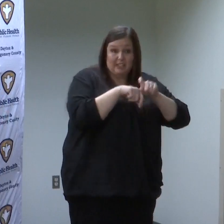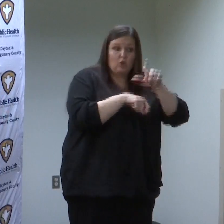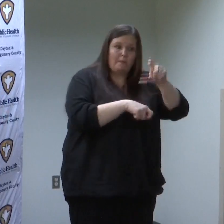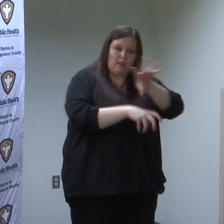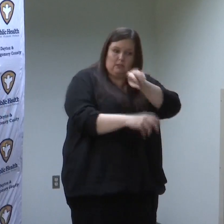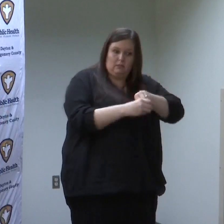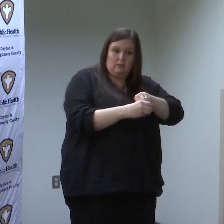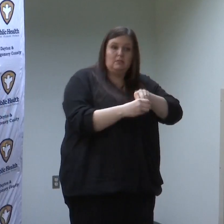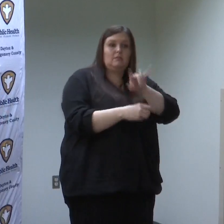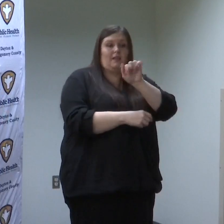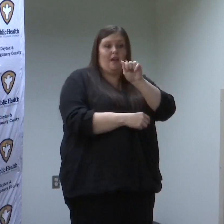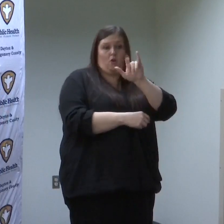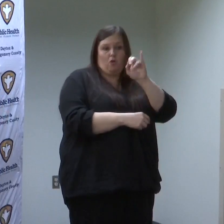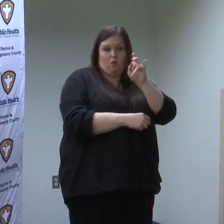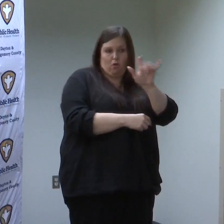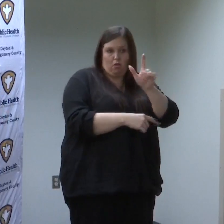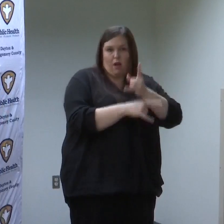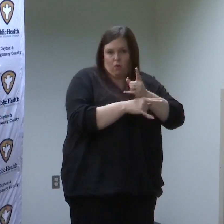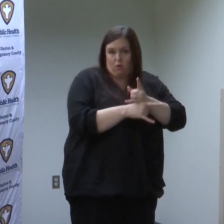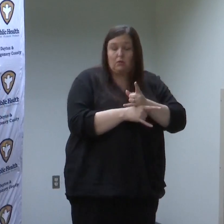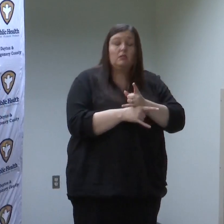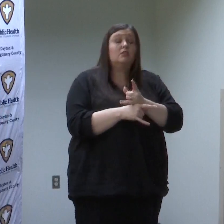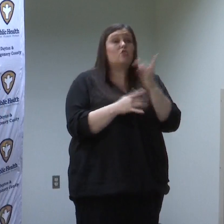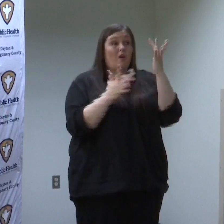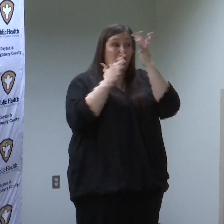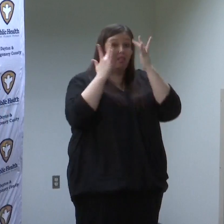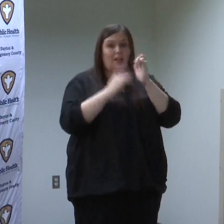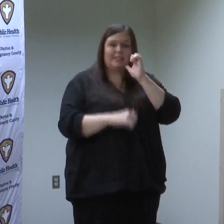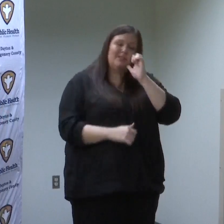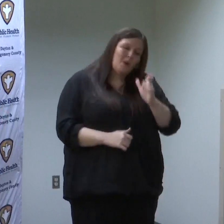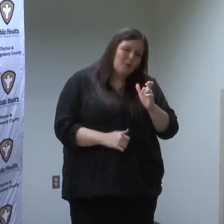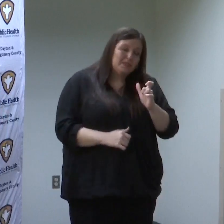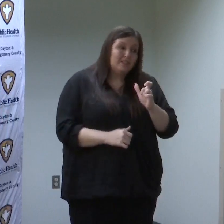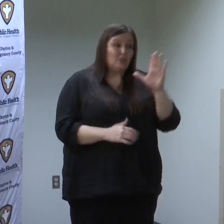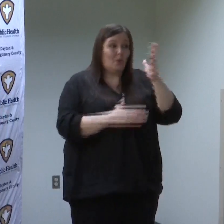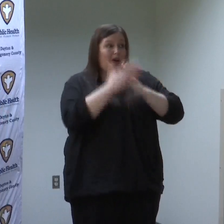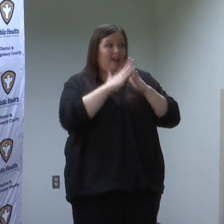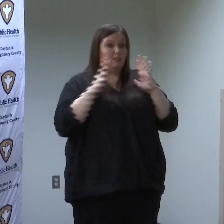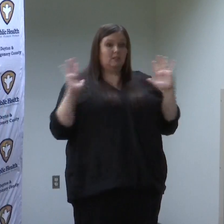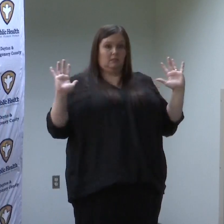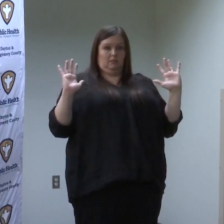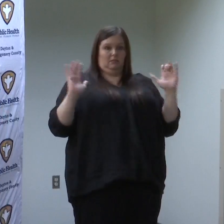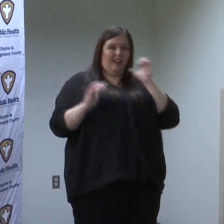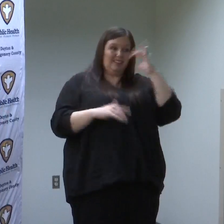sanitizer. Do not touch your face. Keep your hands away from your face.